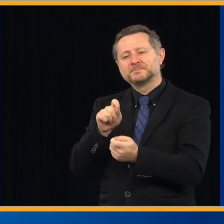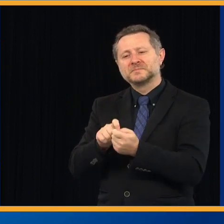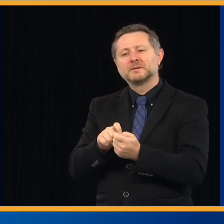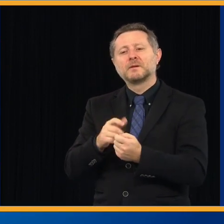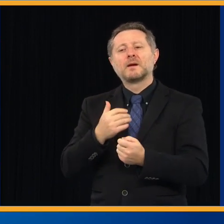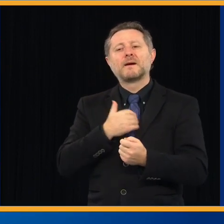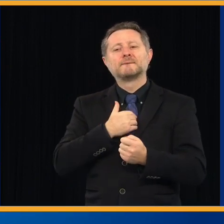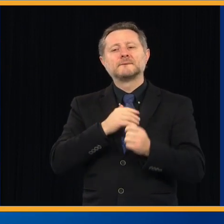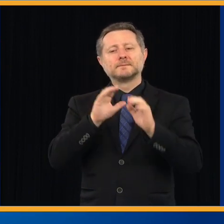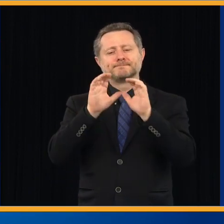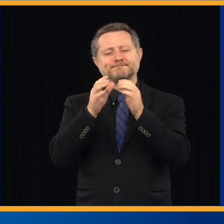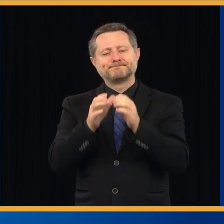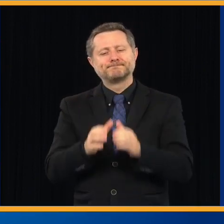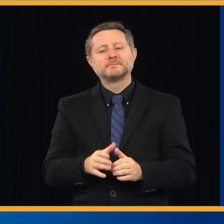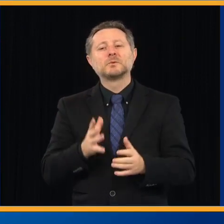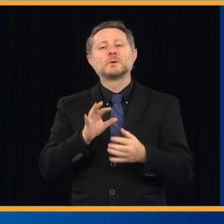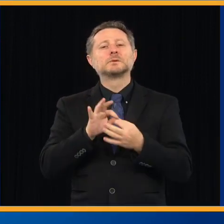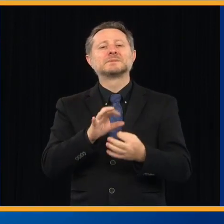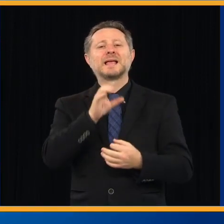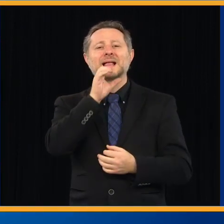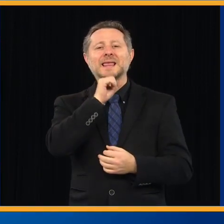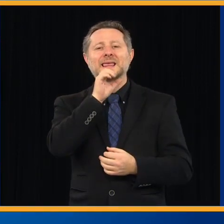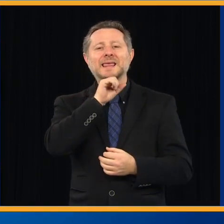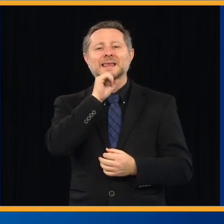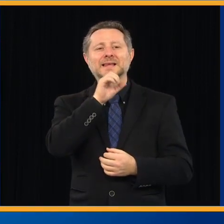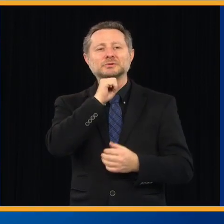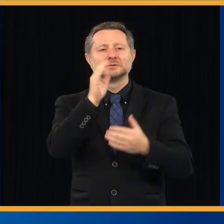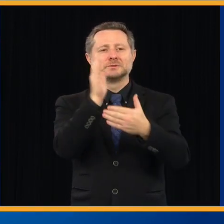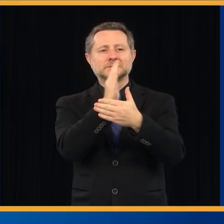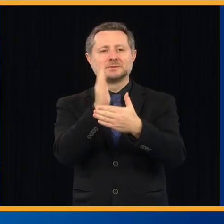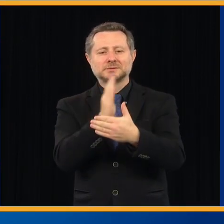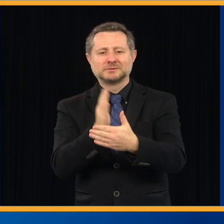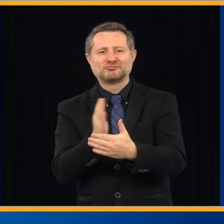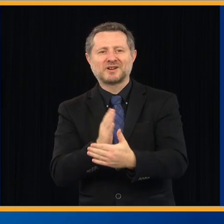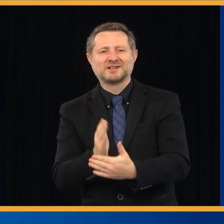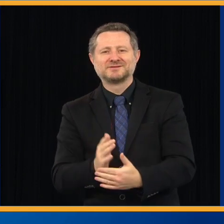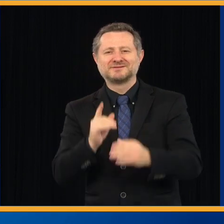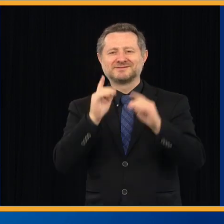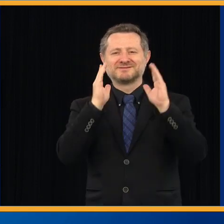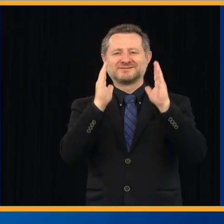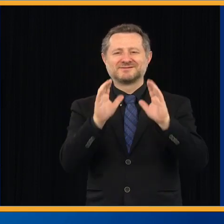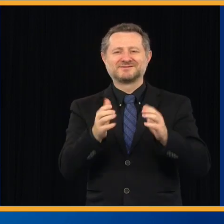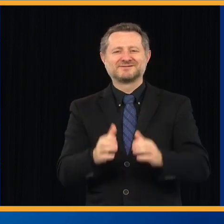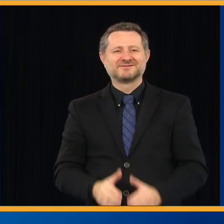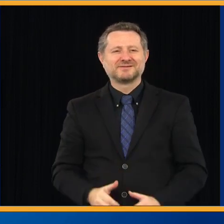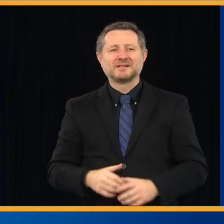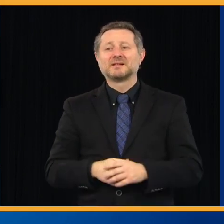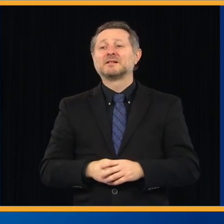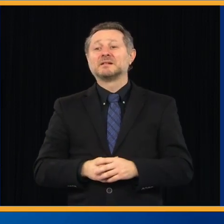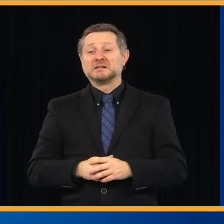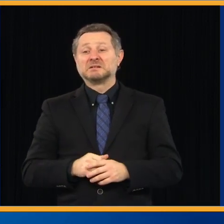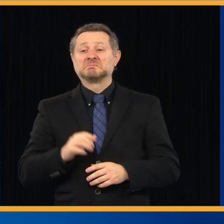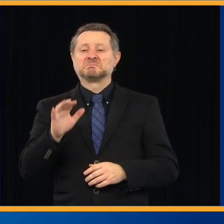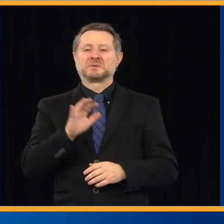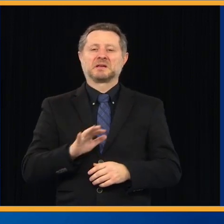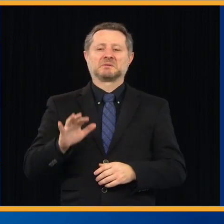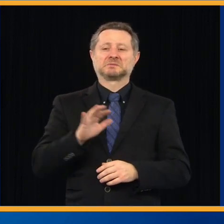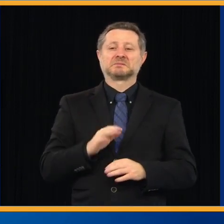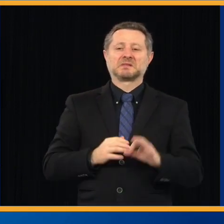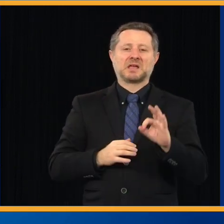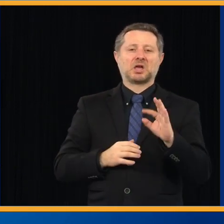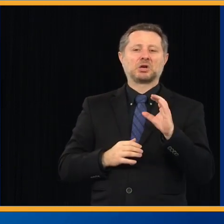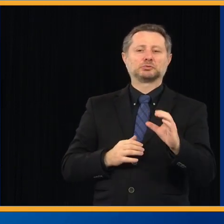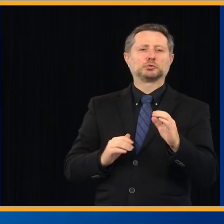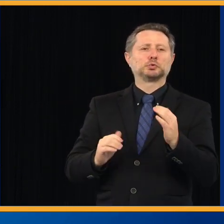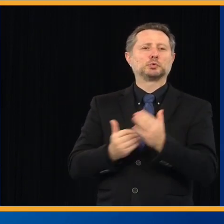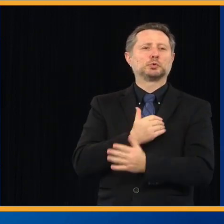information in different ages that could be instructive. We're still getting about 900 new